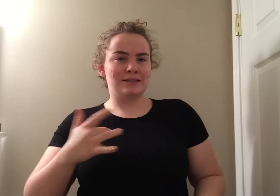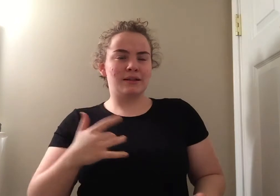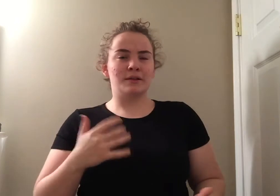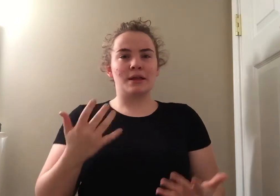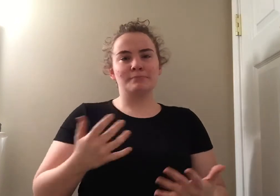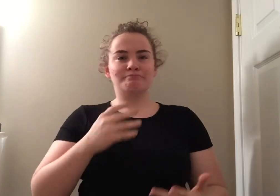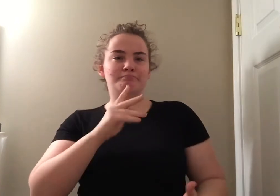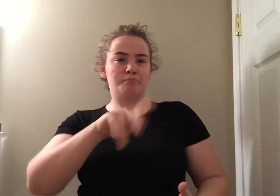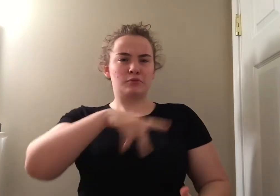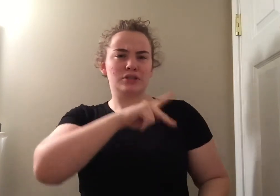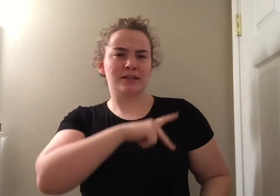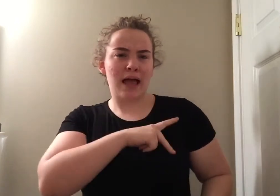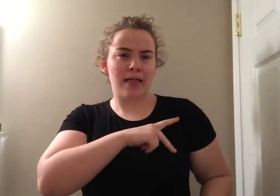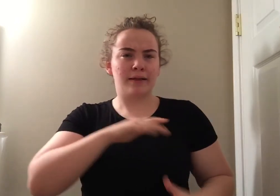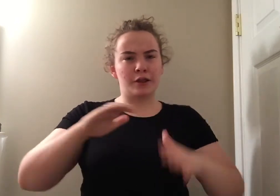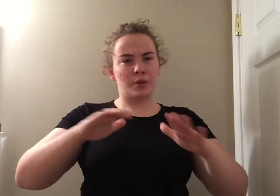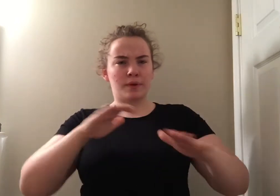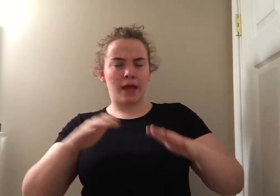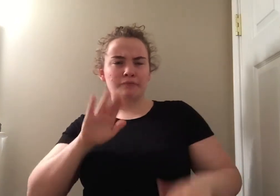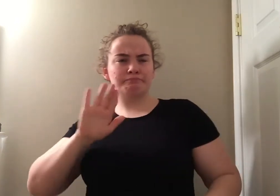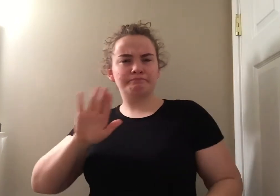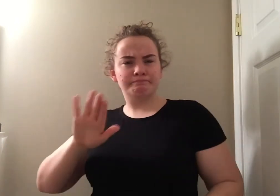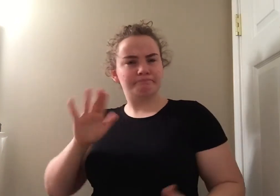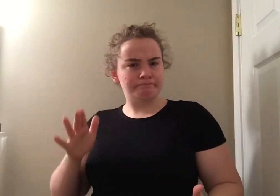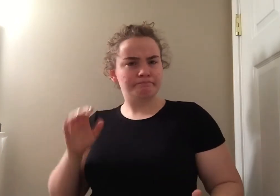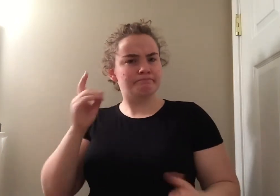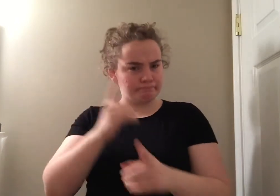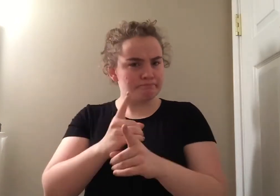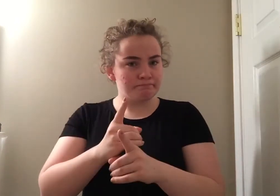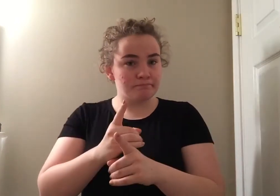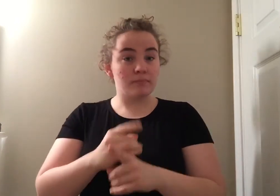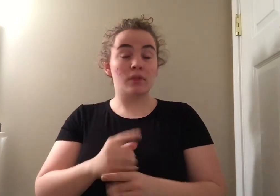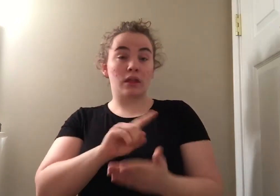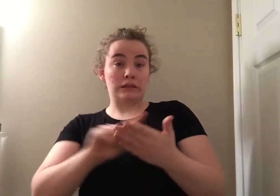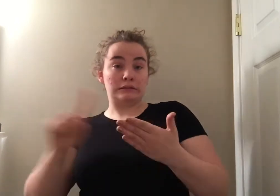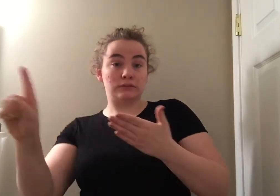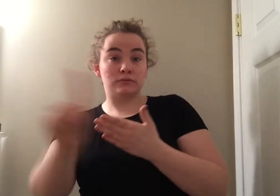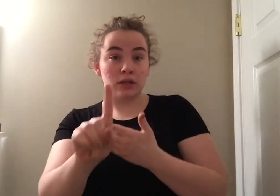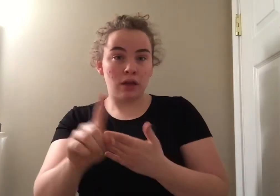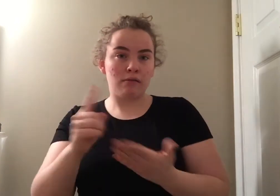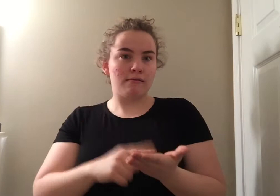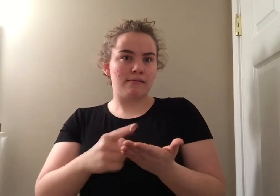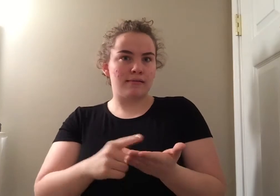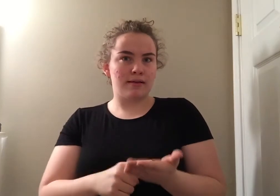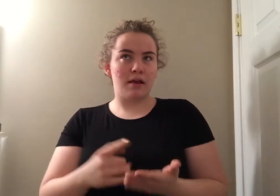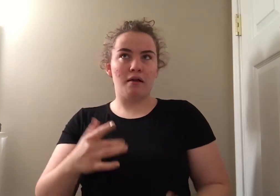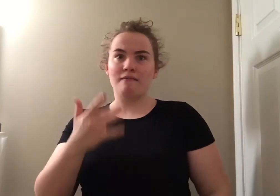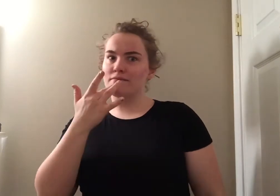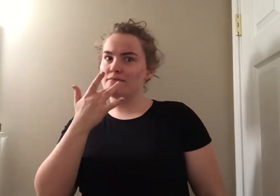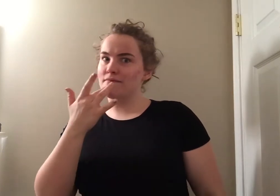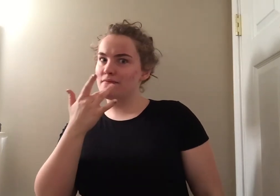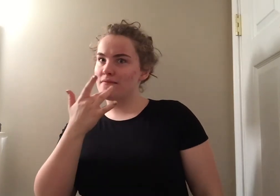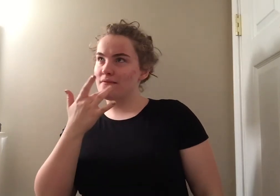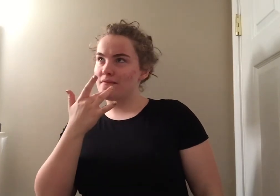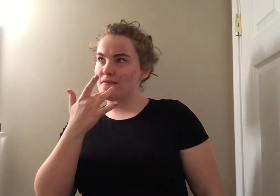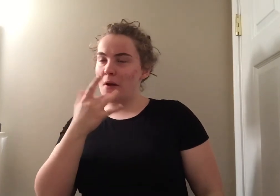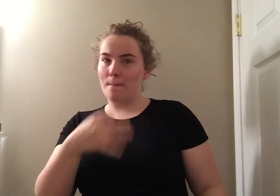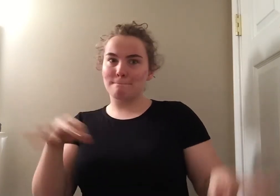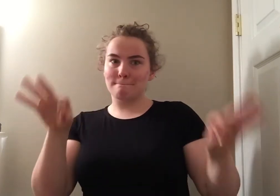behaves usually, right? Next week we're going to start talking about one of my favorites, main idea. We know main